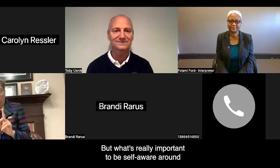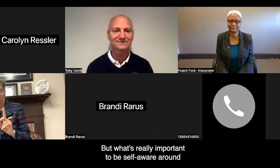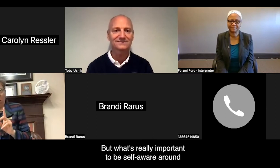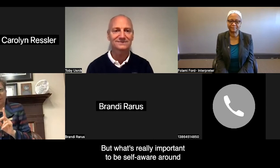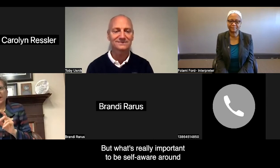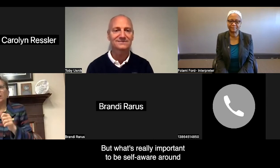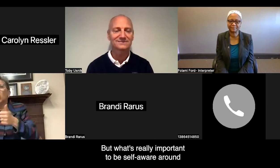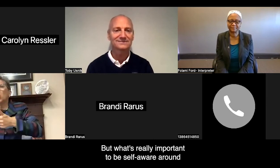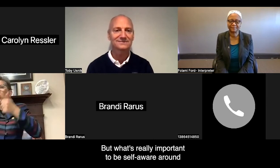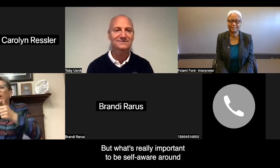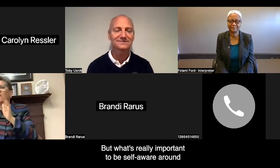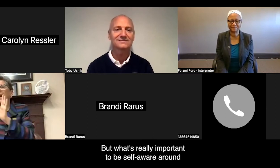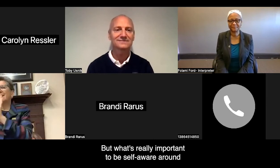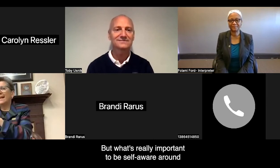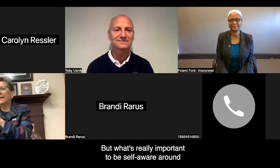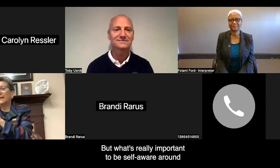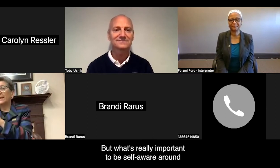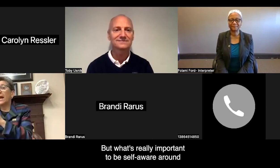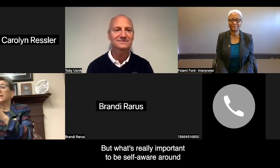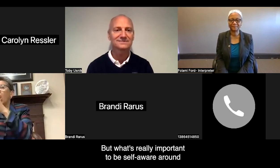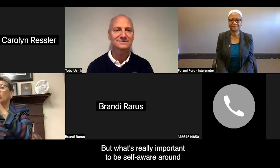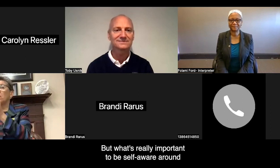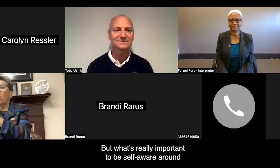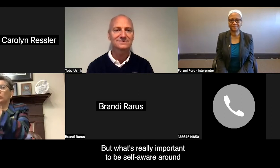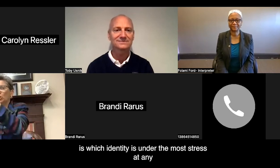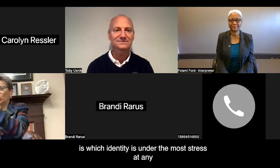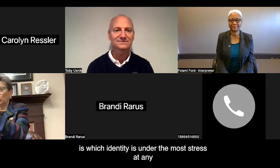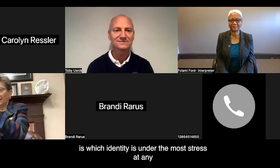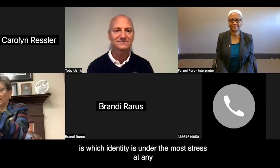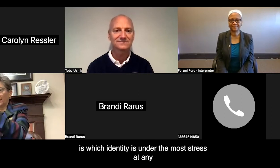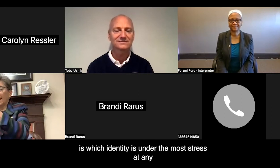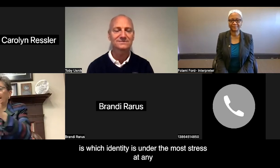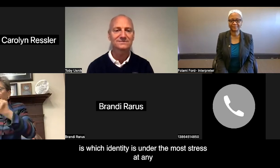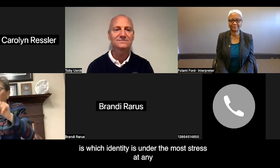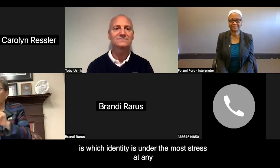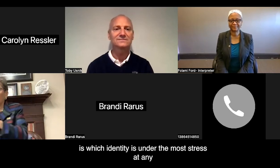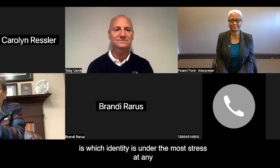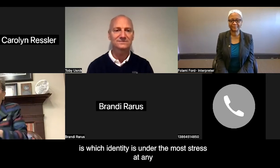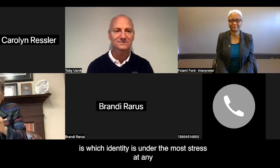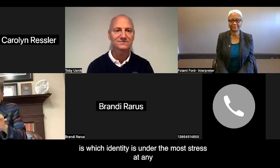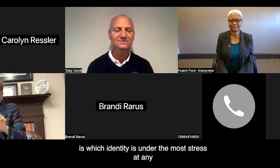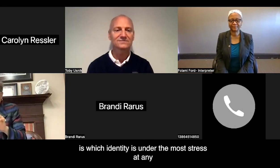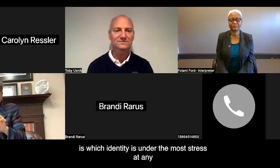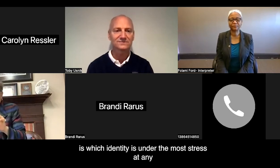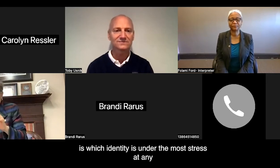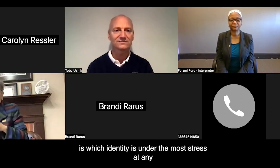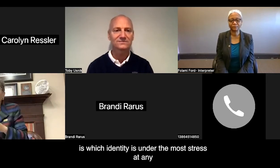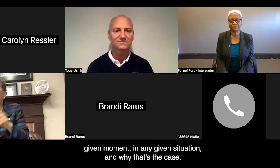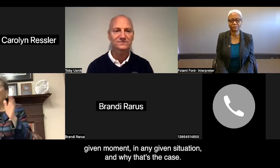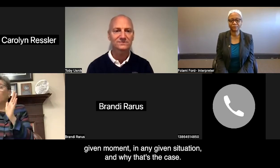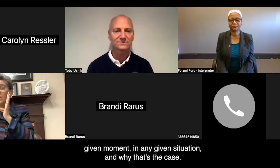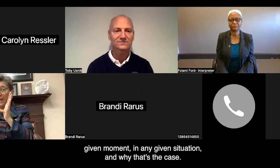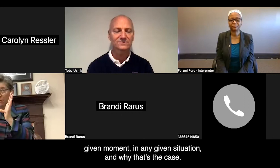important to be self-aware around is which identity is under the most stress at any given moment, in any given